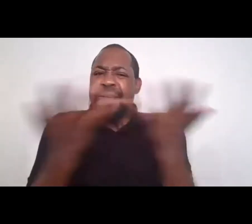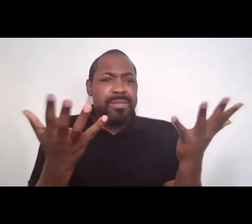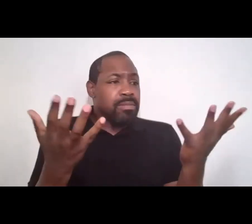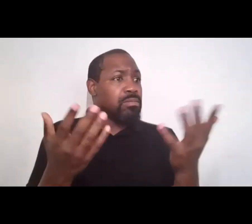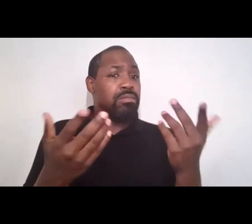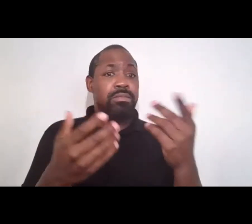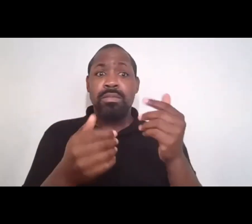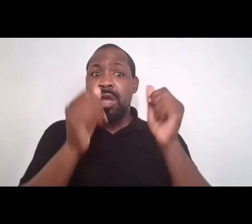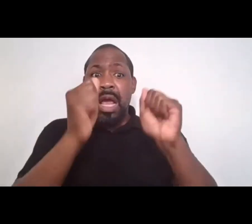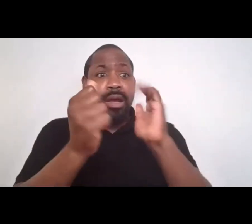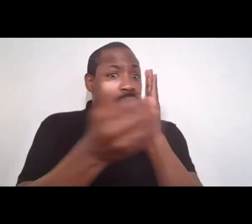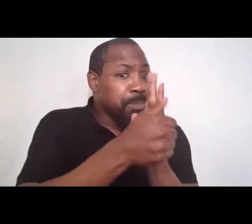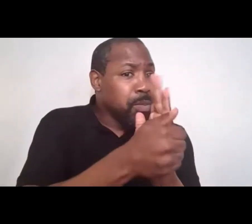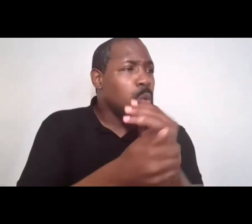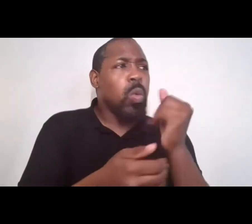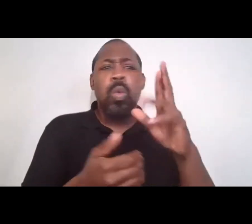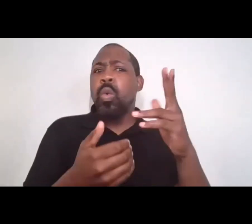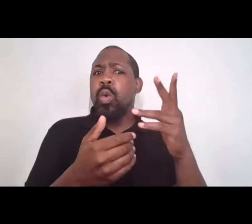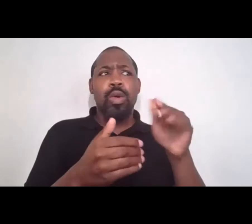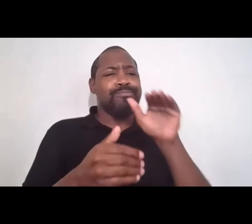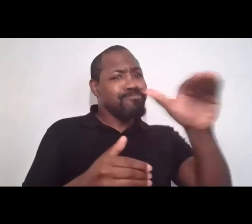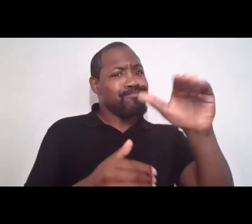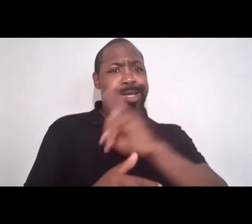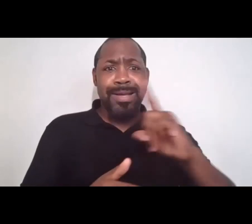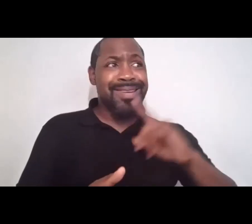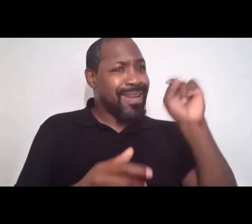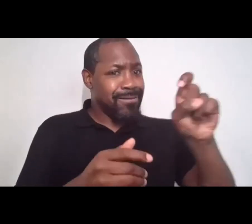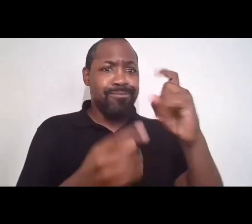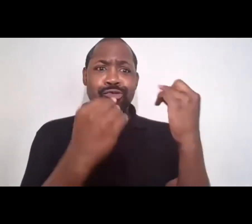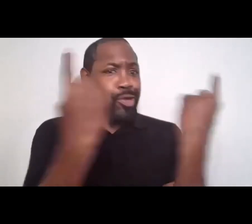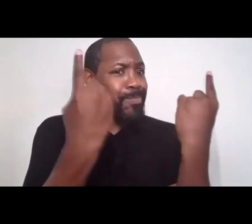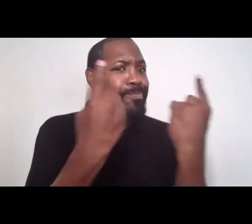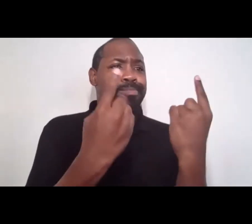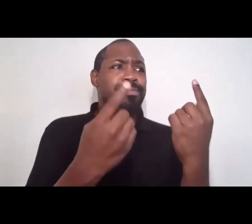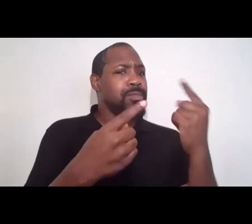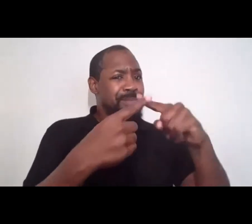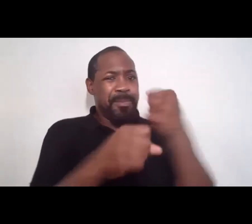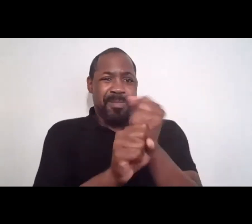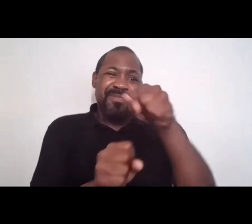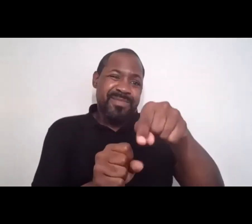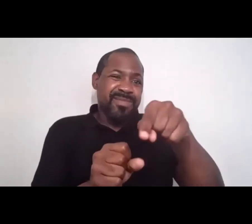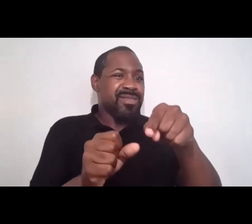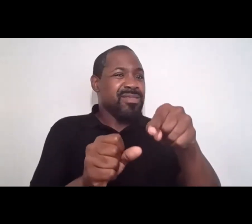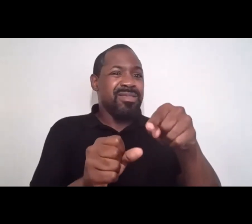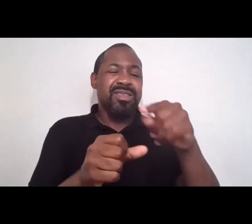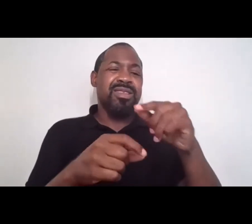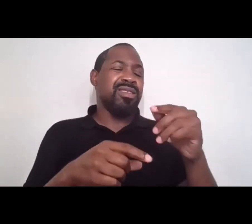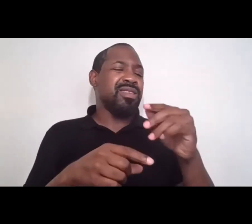severe issues. So if there's any kind of amendments, we can always talk to legislators